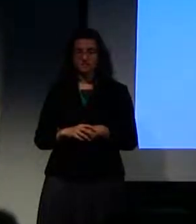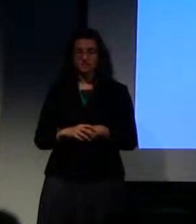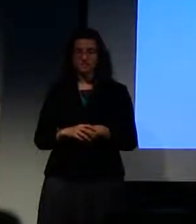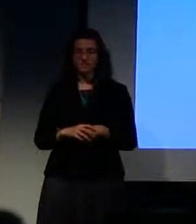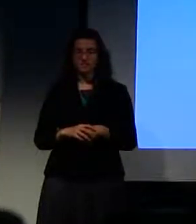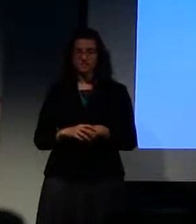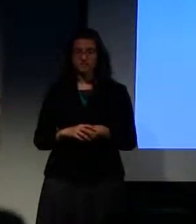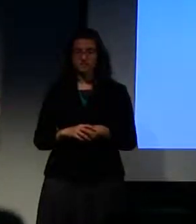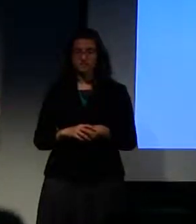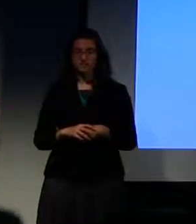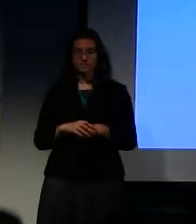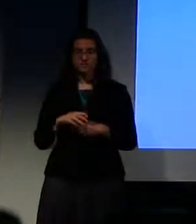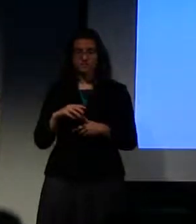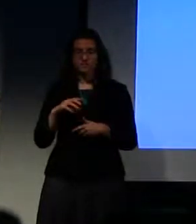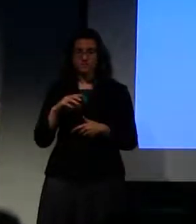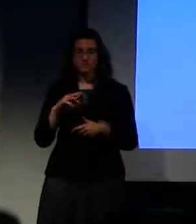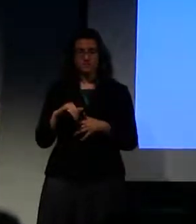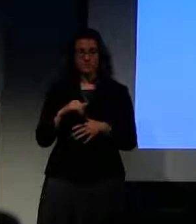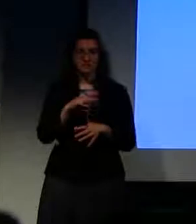To have the gag removed from one's mouth.